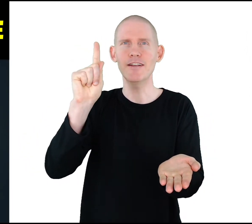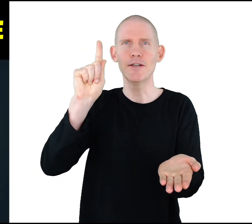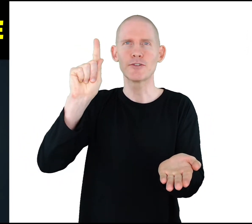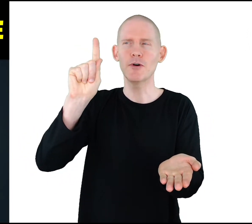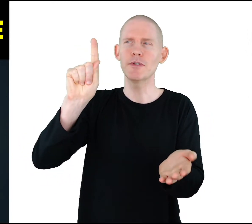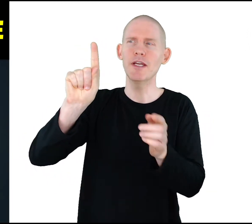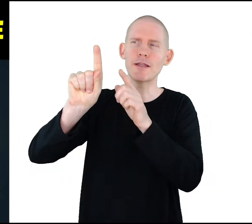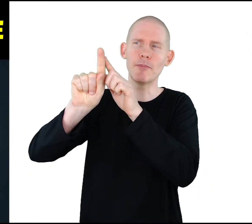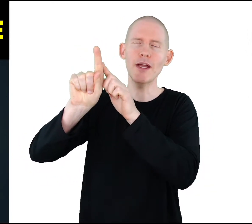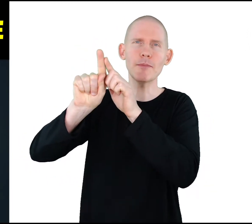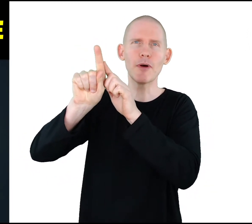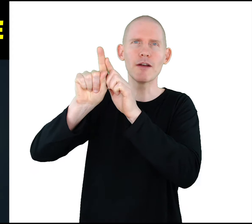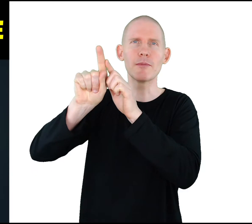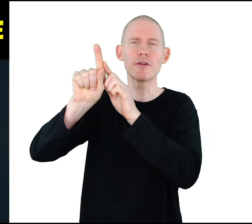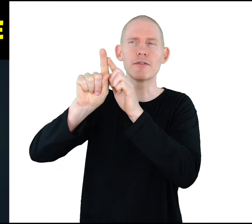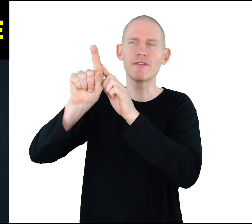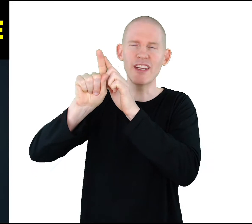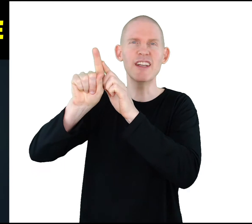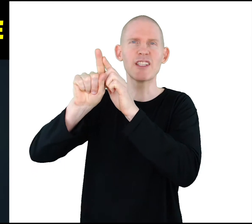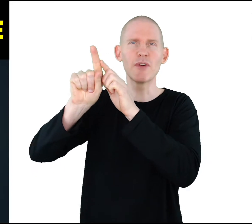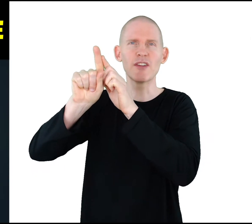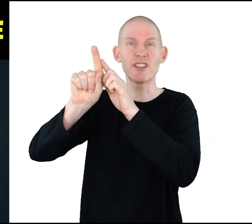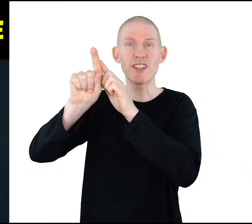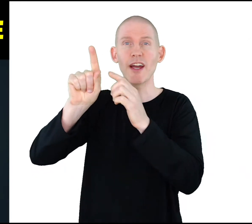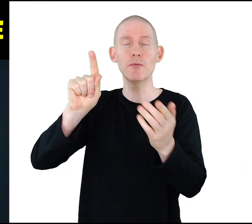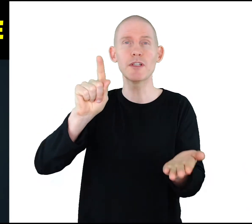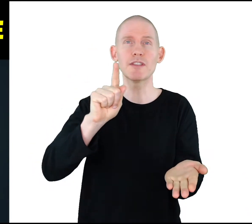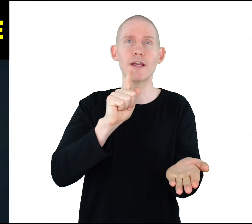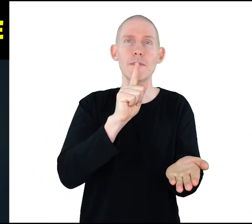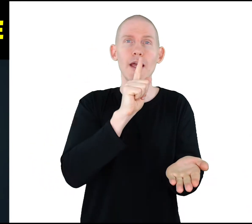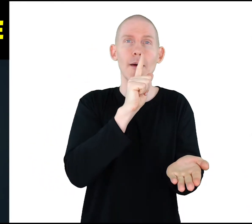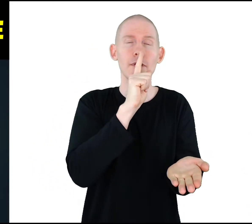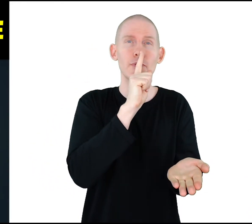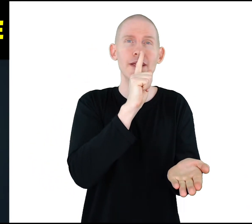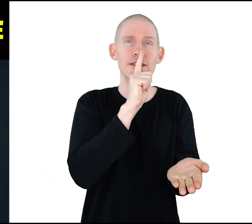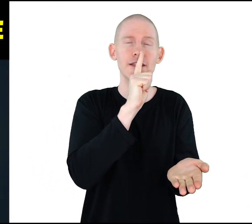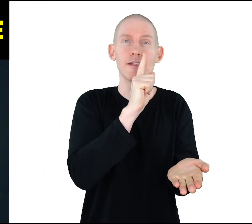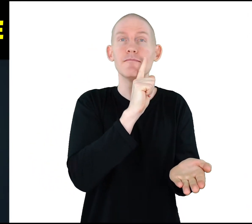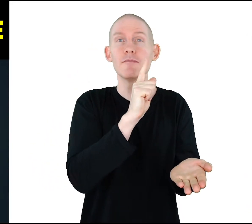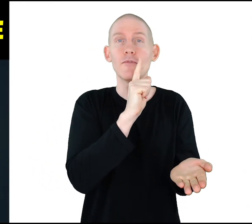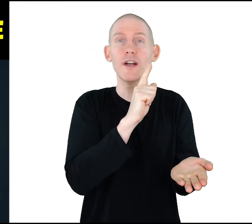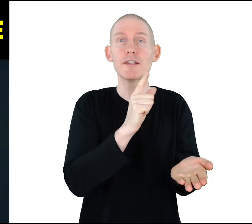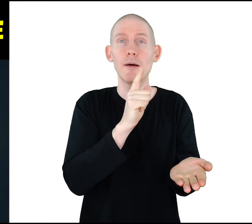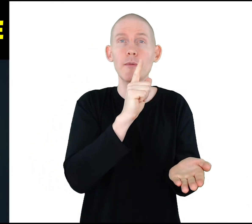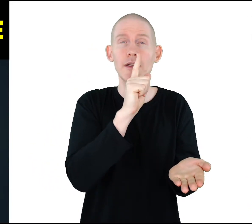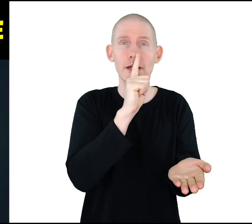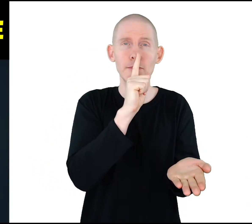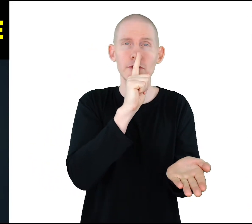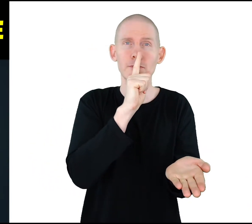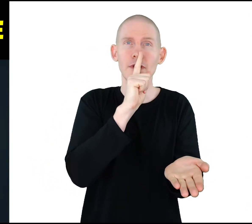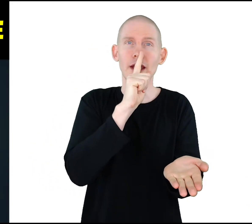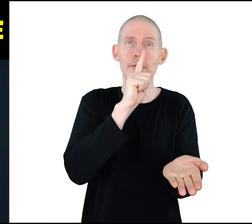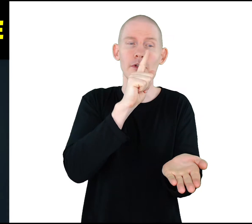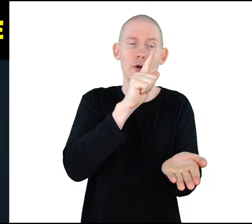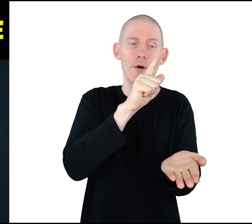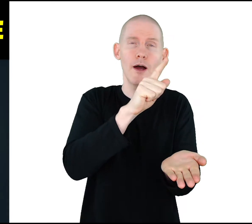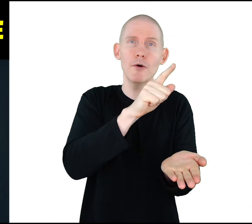so I'm going to take the back part of the middle, the index finger, the side we could say. I'm going to place it right on top of my lips, and I'm going to go out